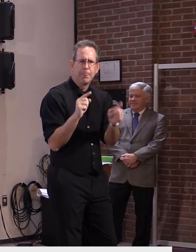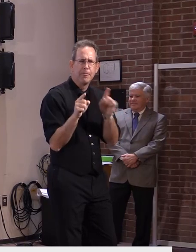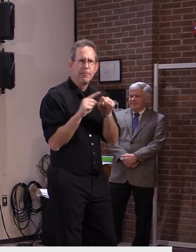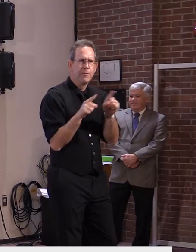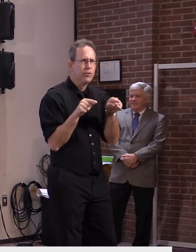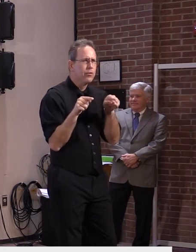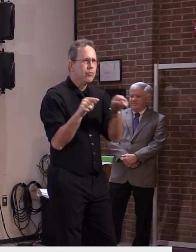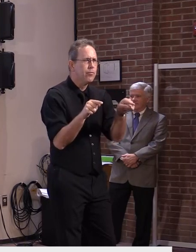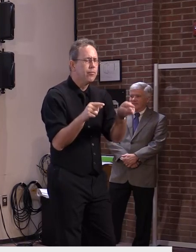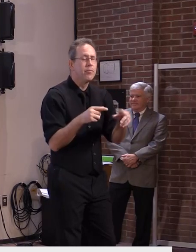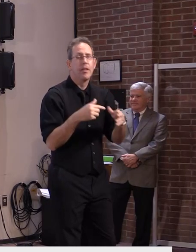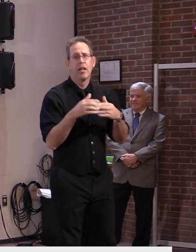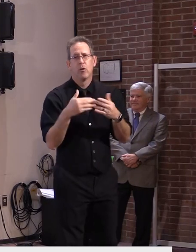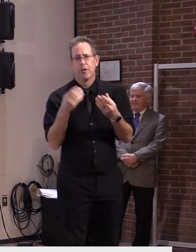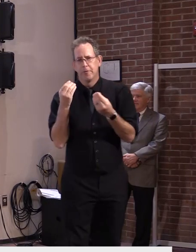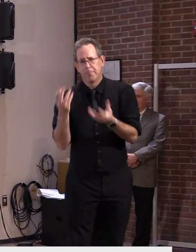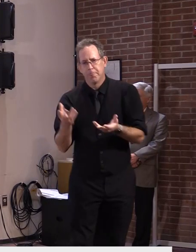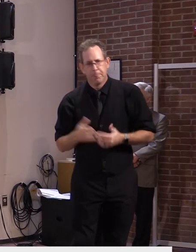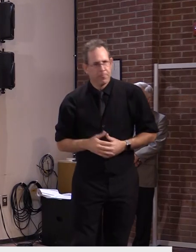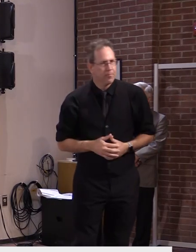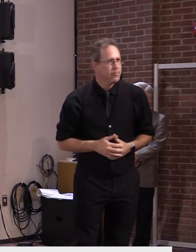Dr. Levine,